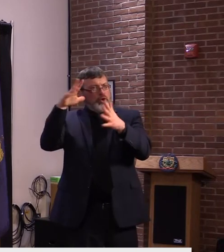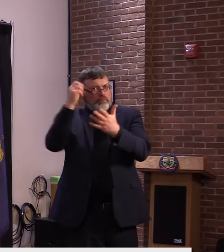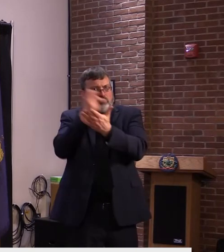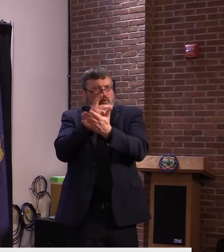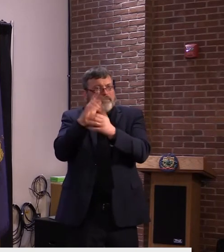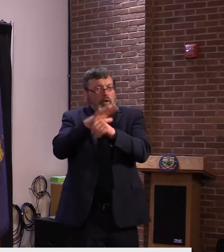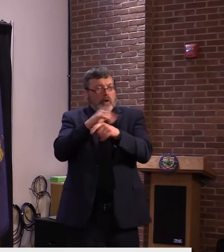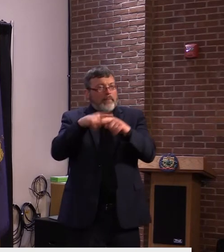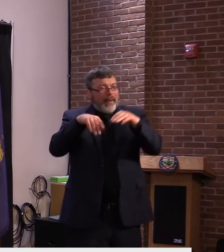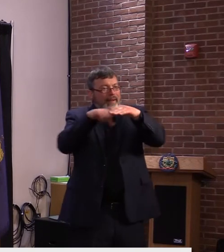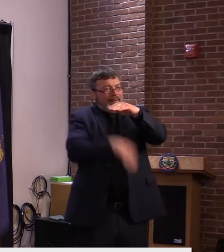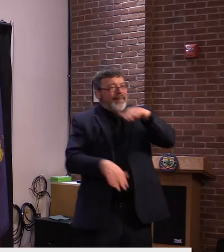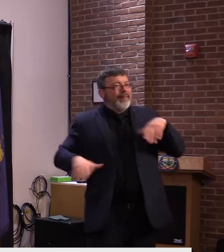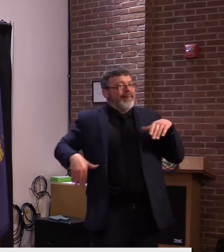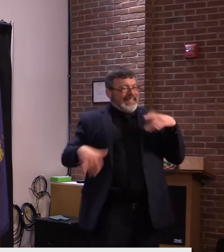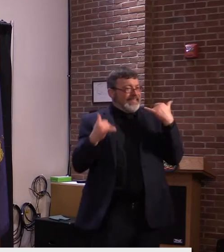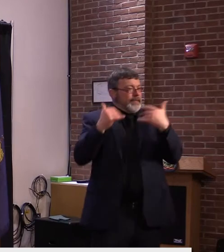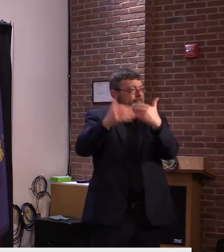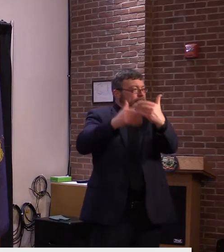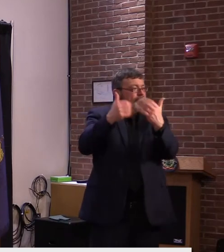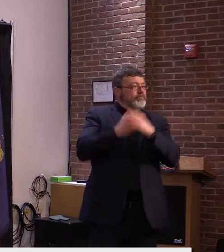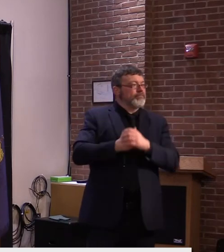Okay. Thank you.